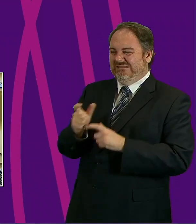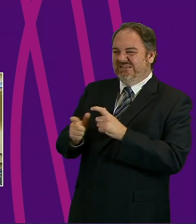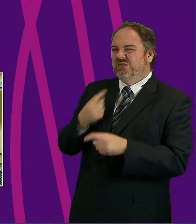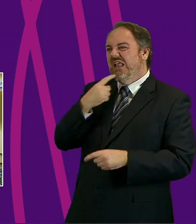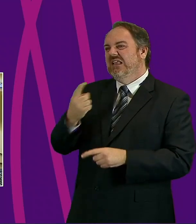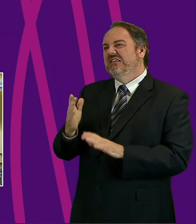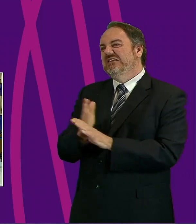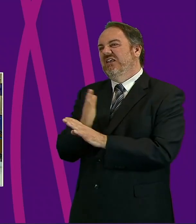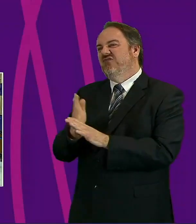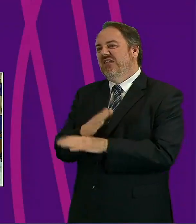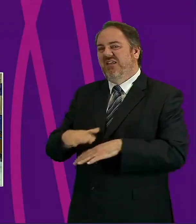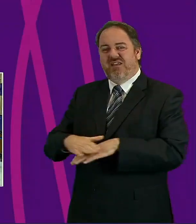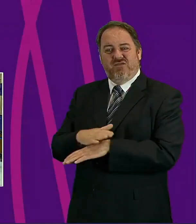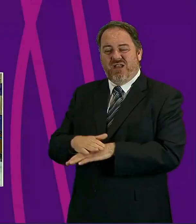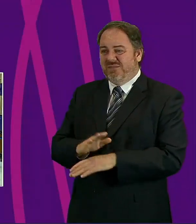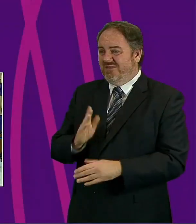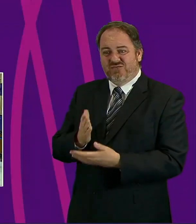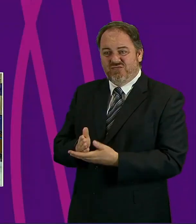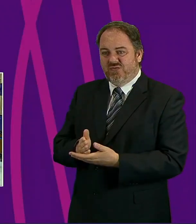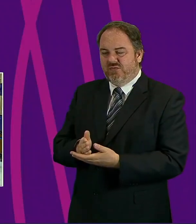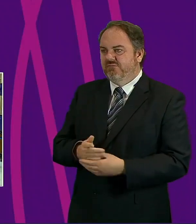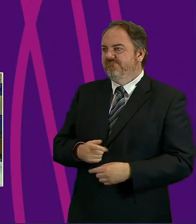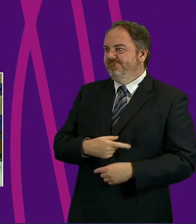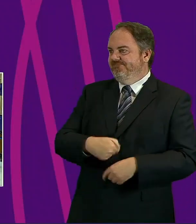or cover-up. Jackson Carlo.